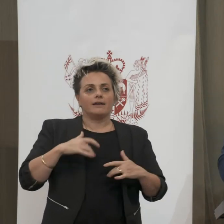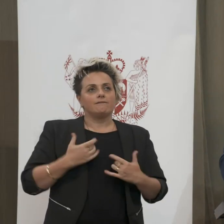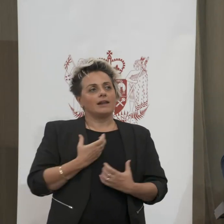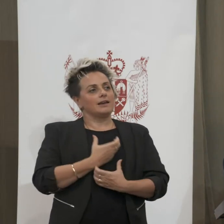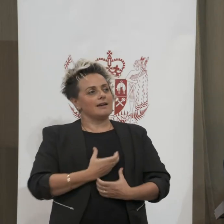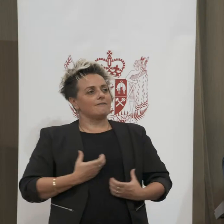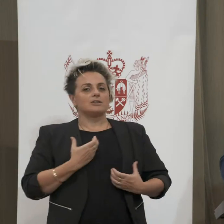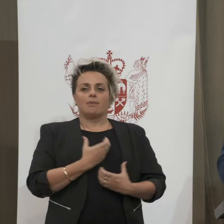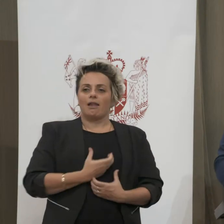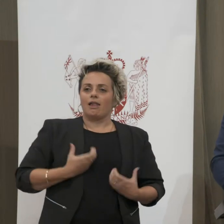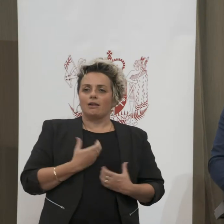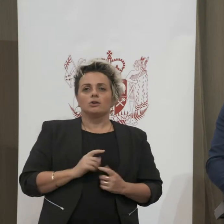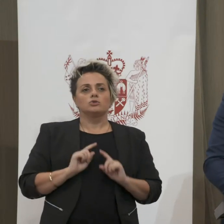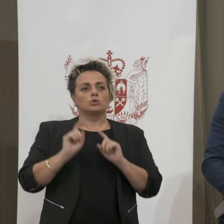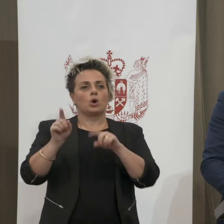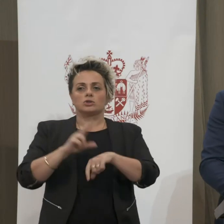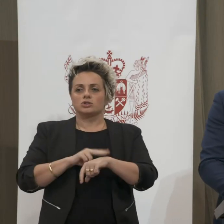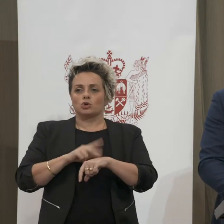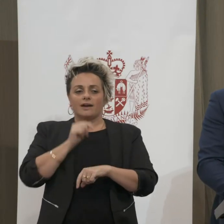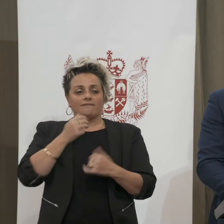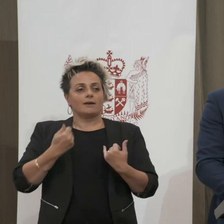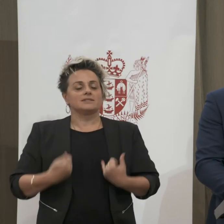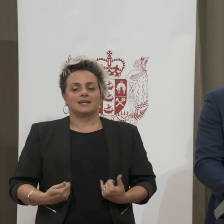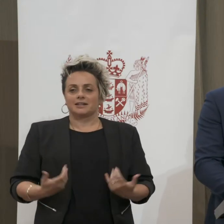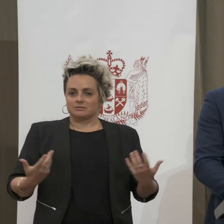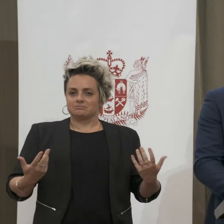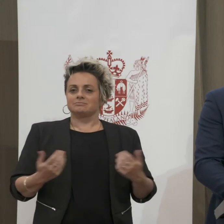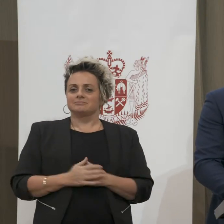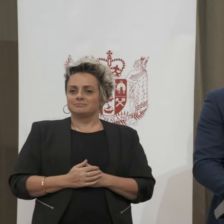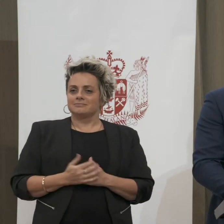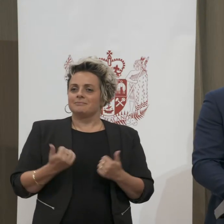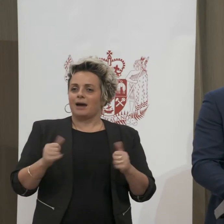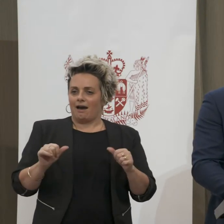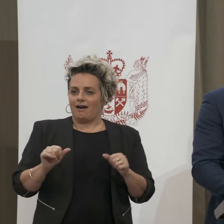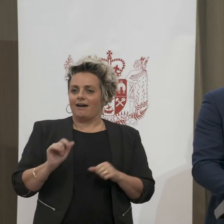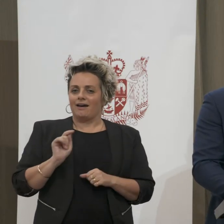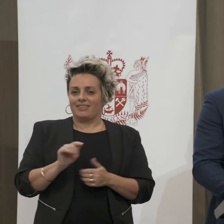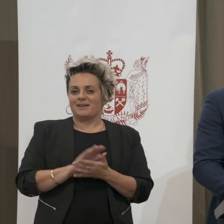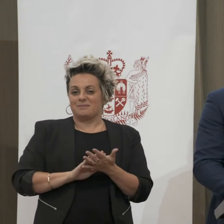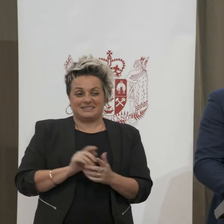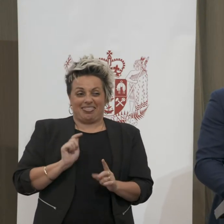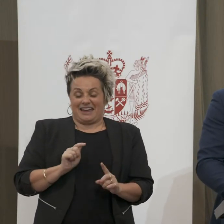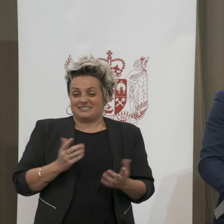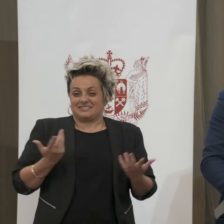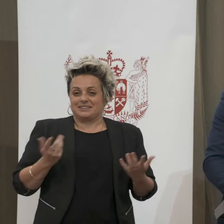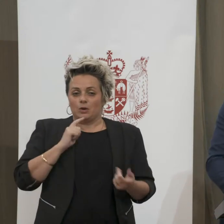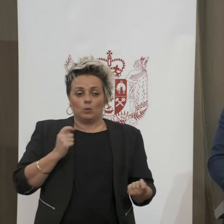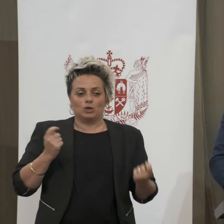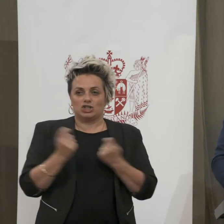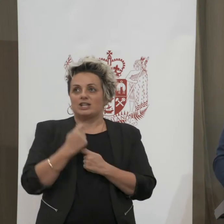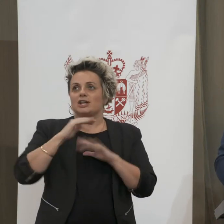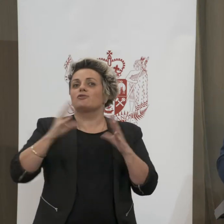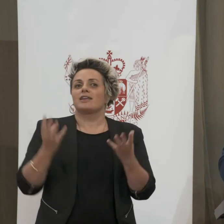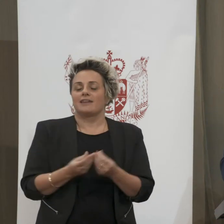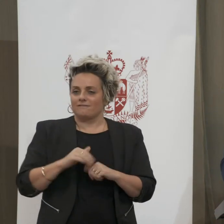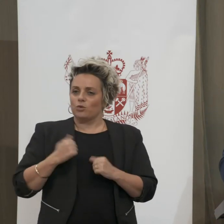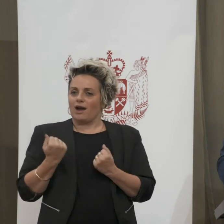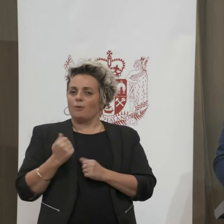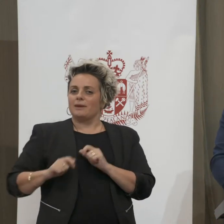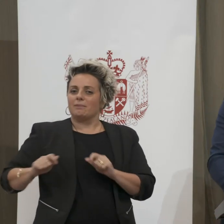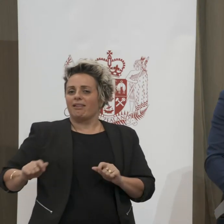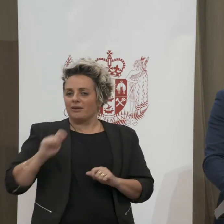comfortable and able to go to the doctor when they are sick. That, and that alone, would change everything for our